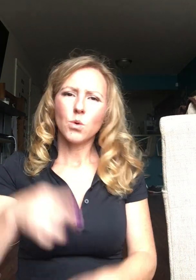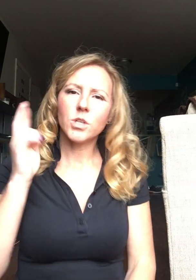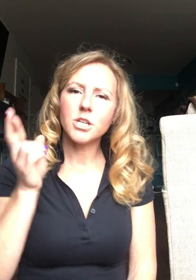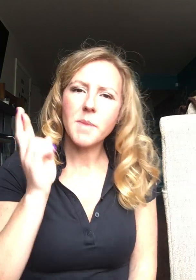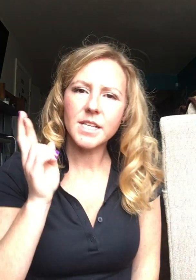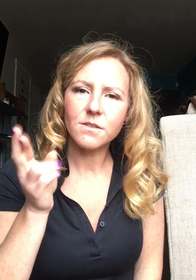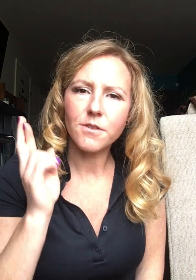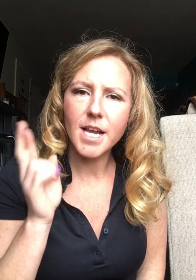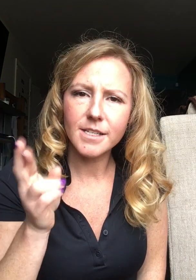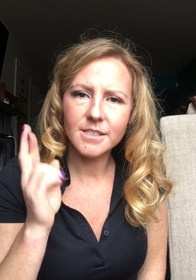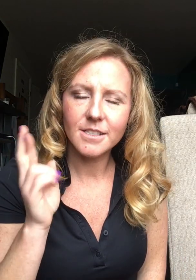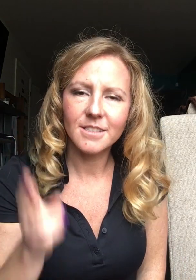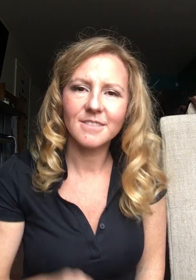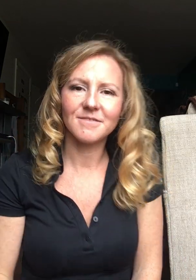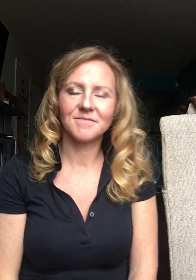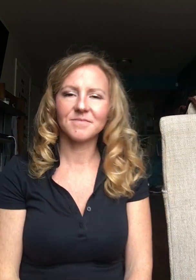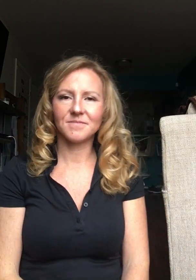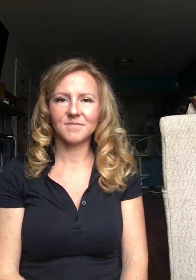Would your best friend